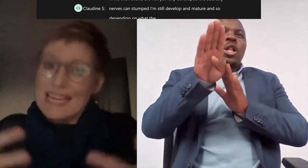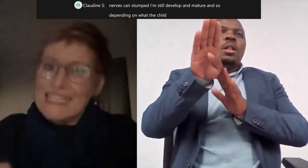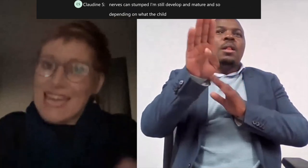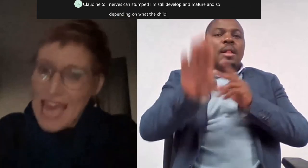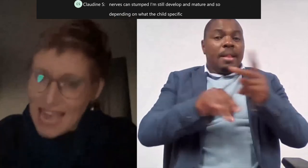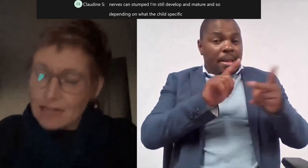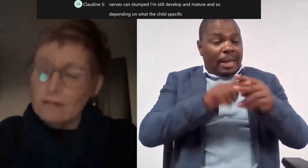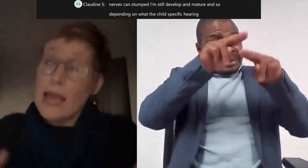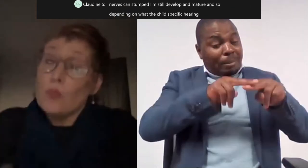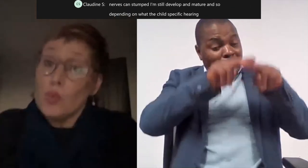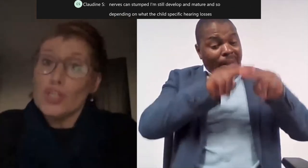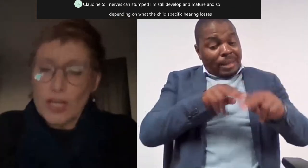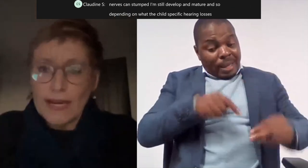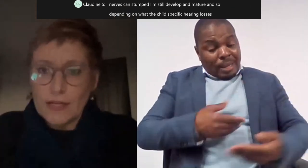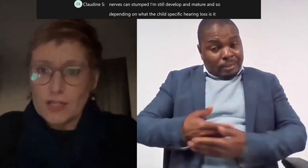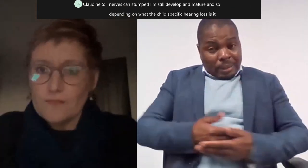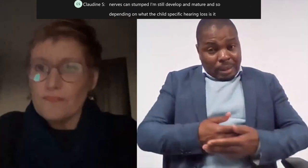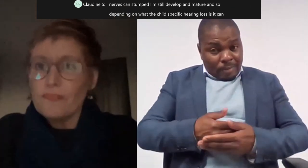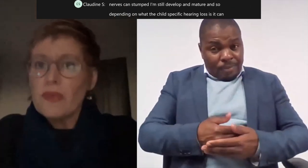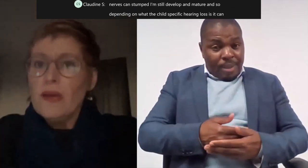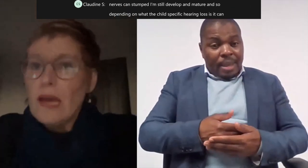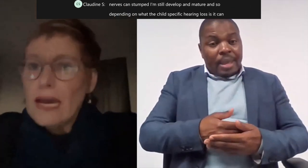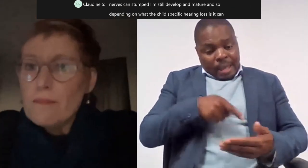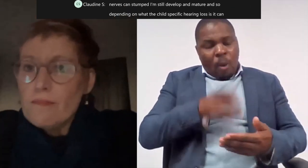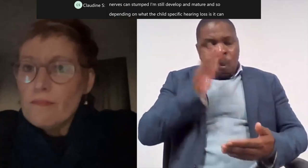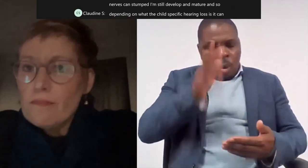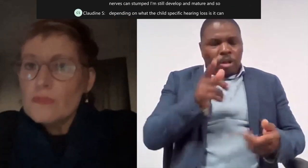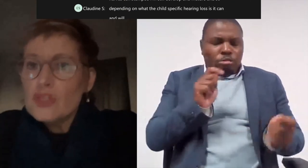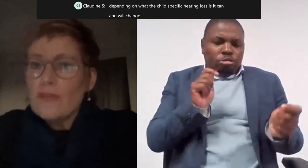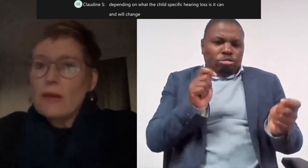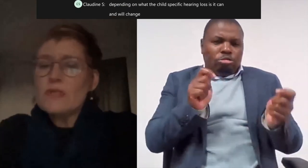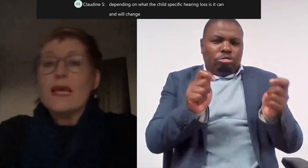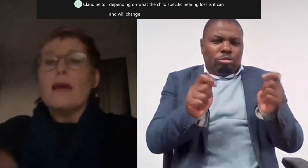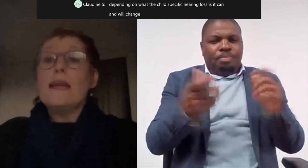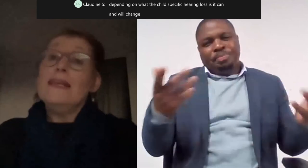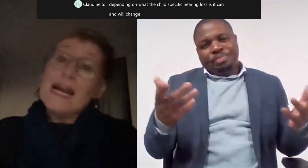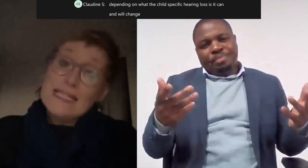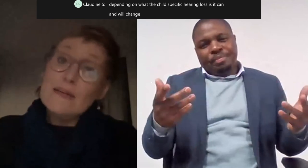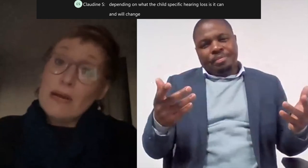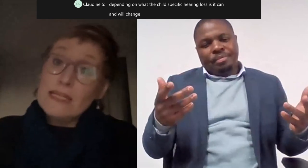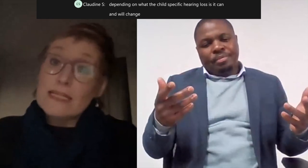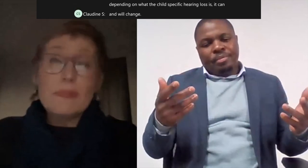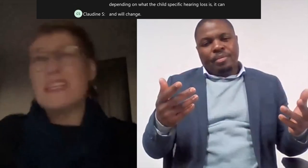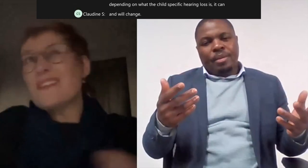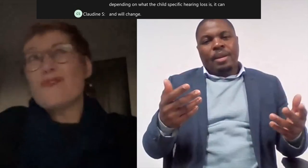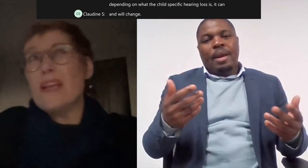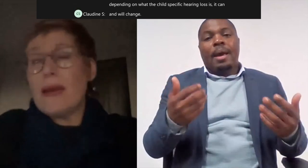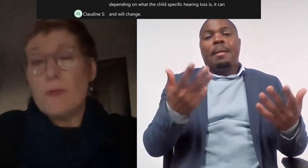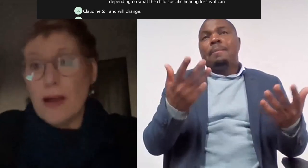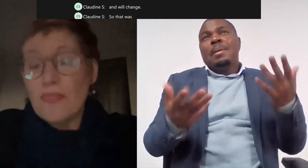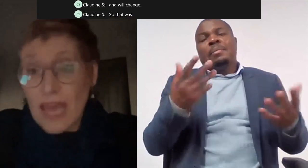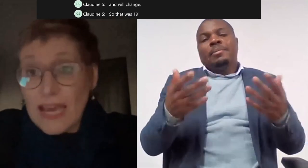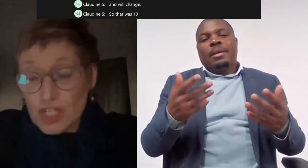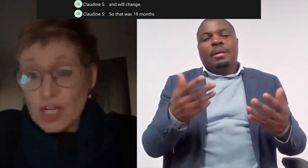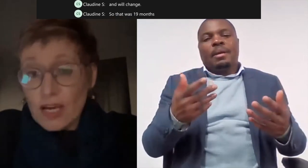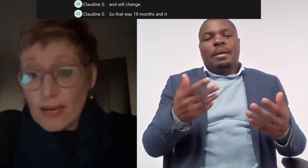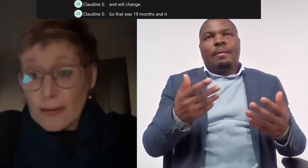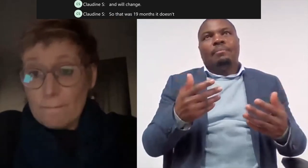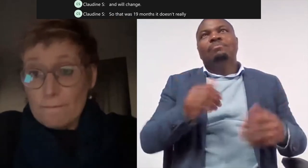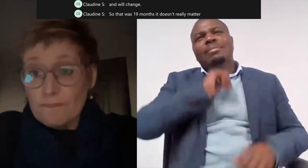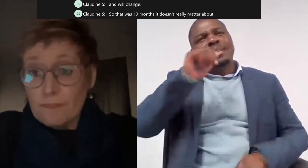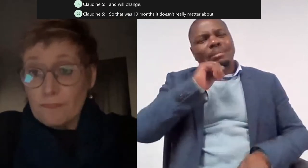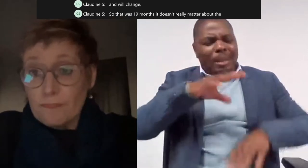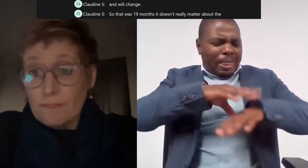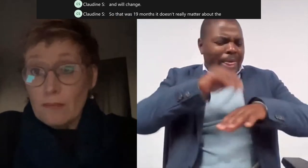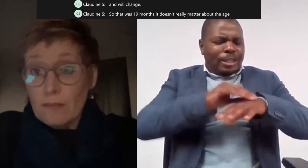is, it can and will change. So that was 19 months, it doesn't really matter about the age.